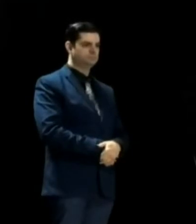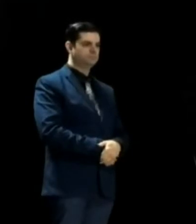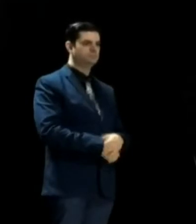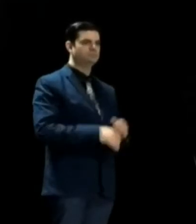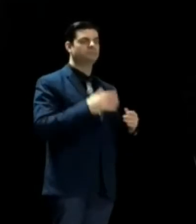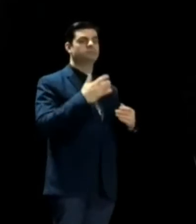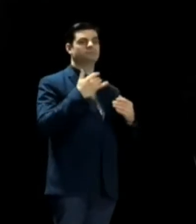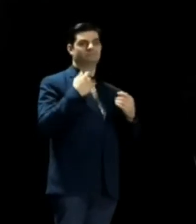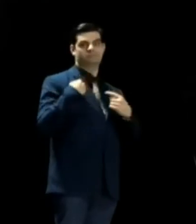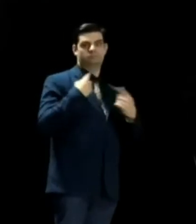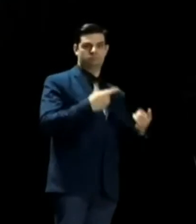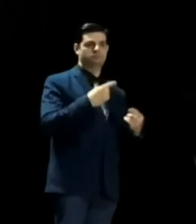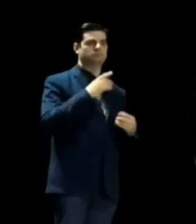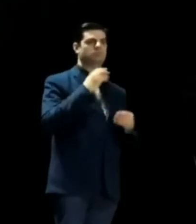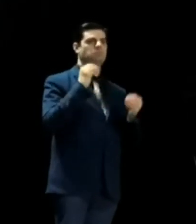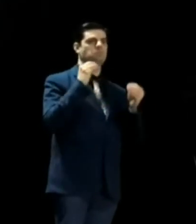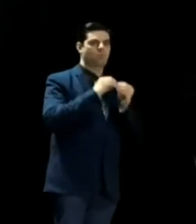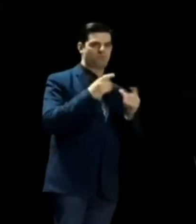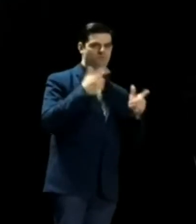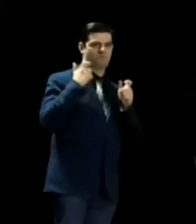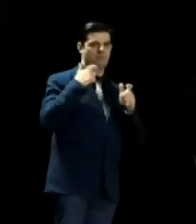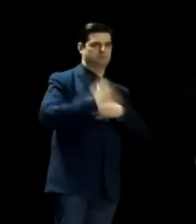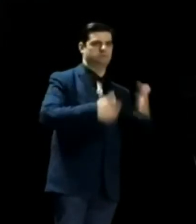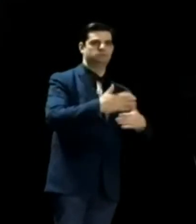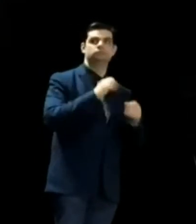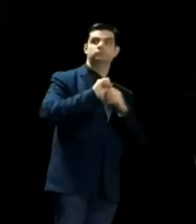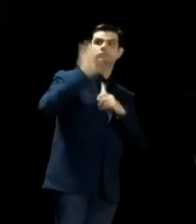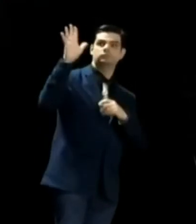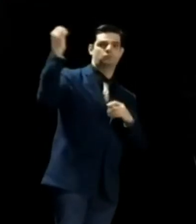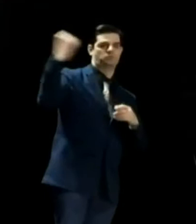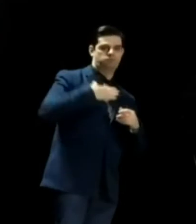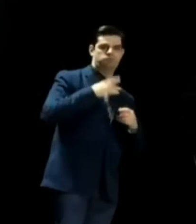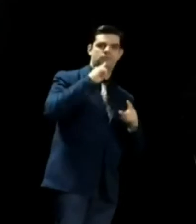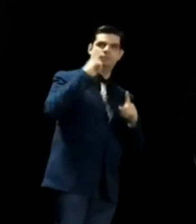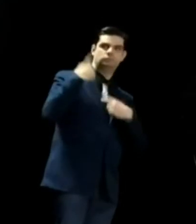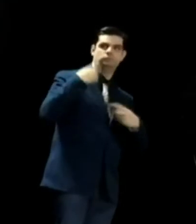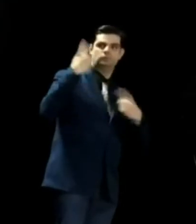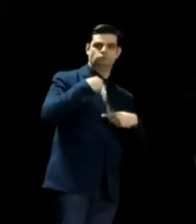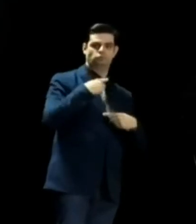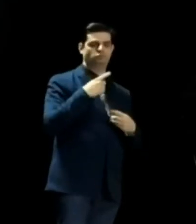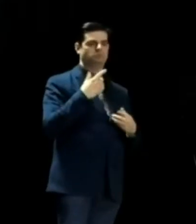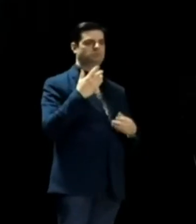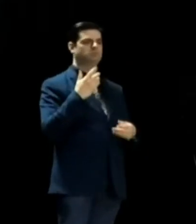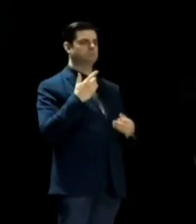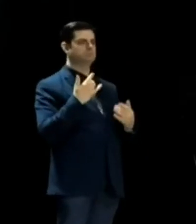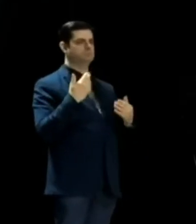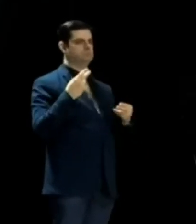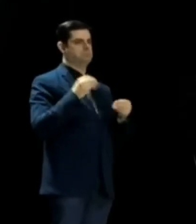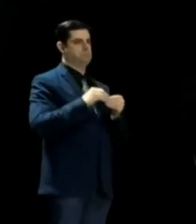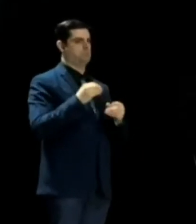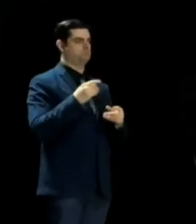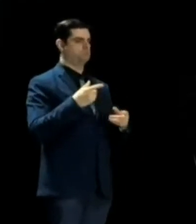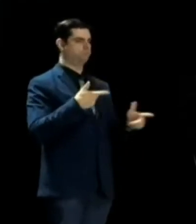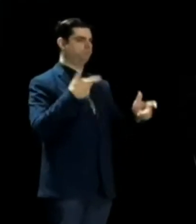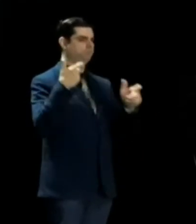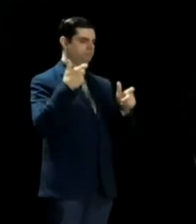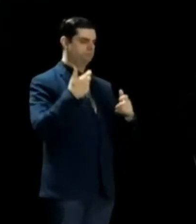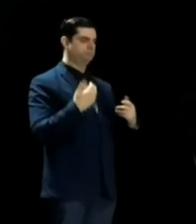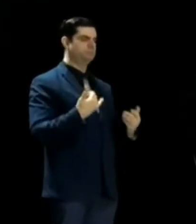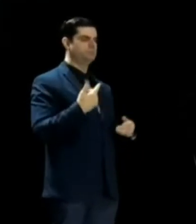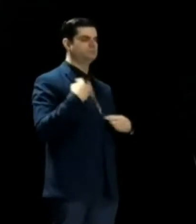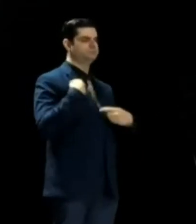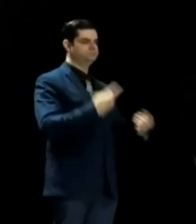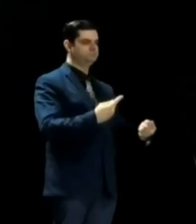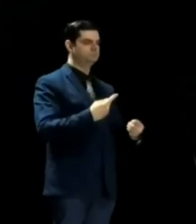critical to where we are today, but also down the road in the future. This allows our health department to box the virus in really